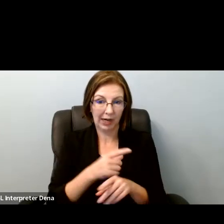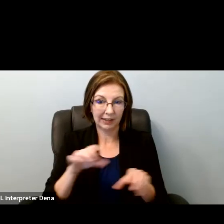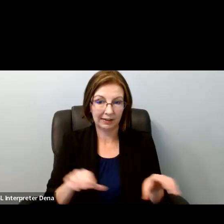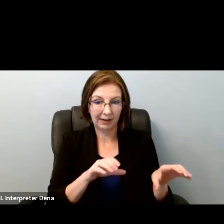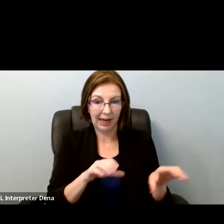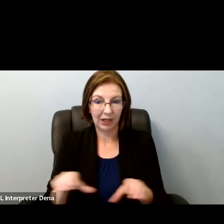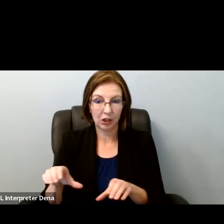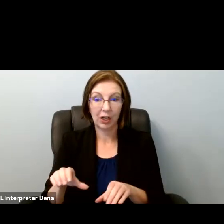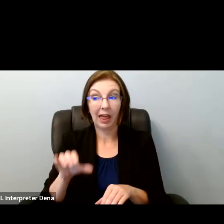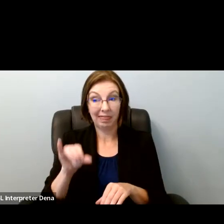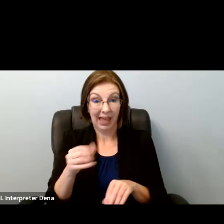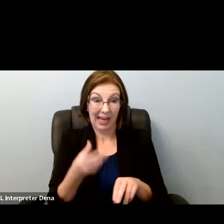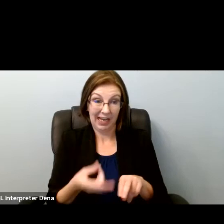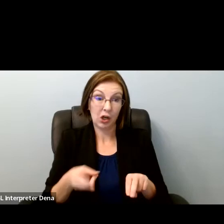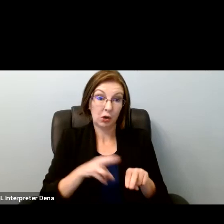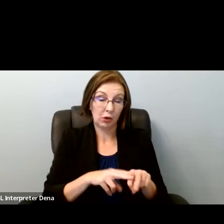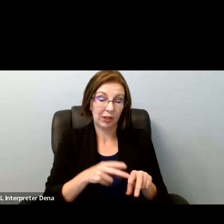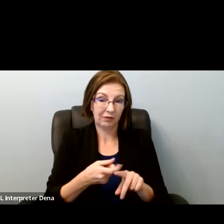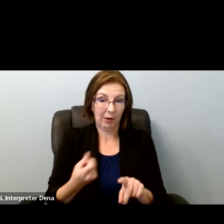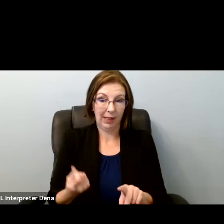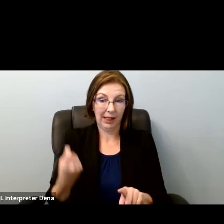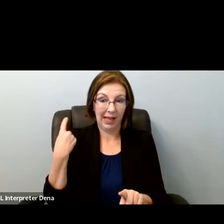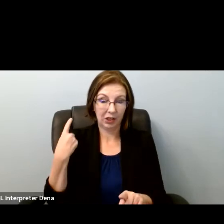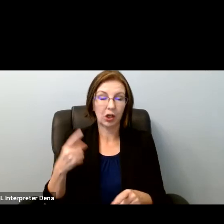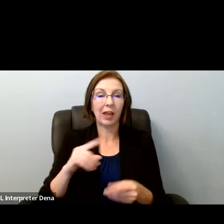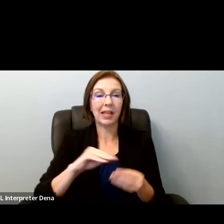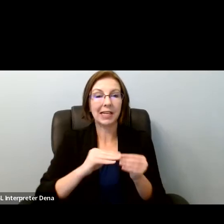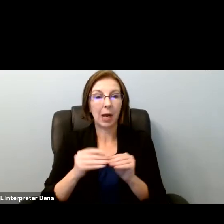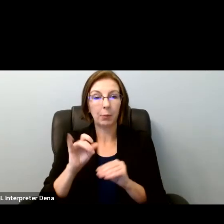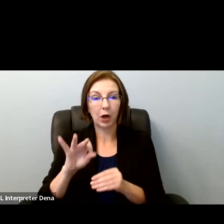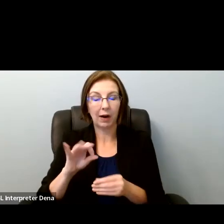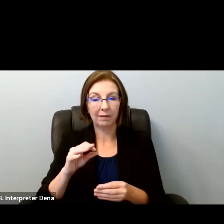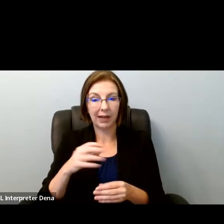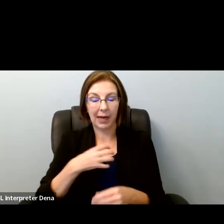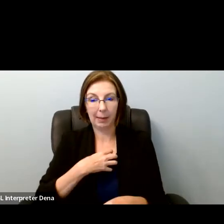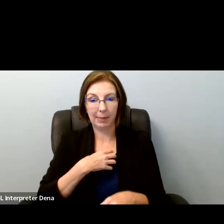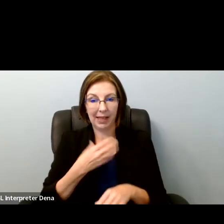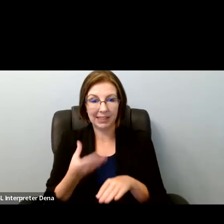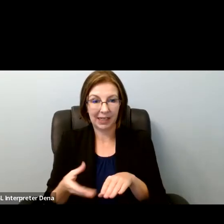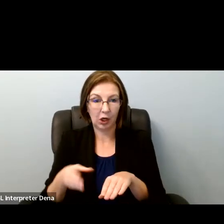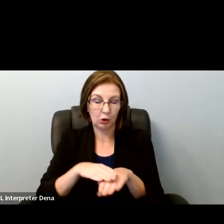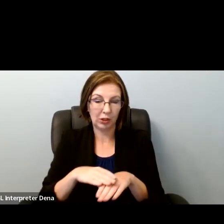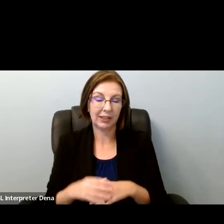This is an increase from the previous year on the number of complaints that was closed.